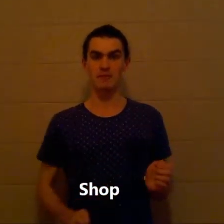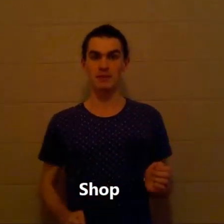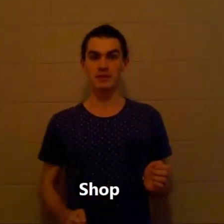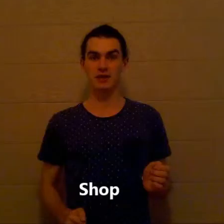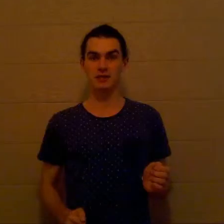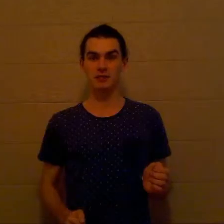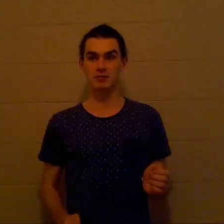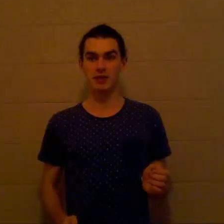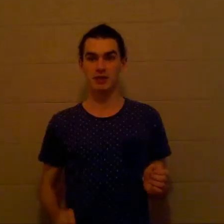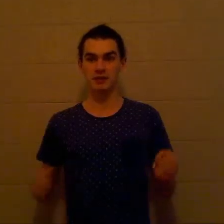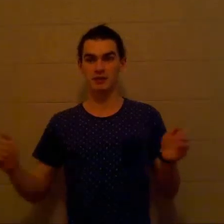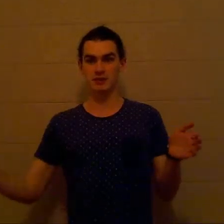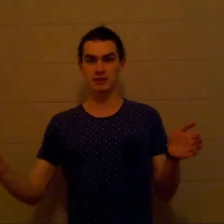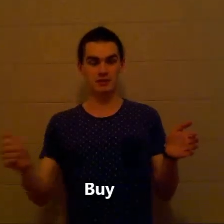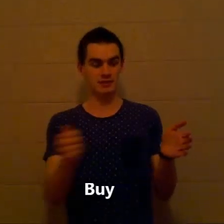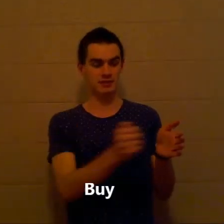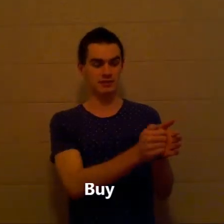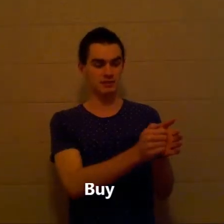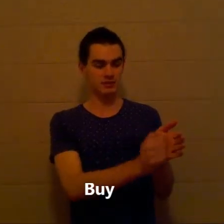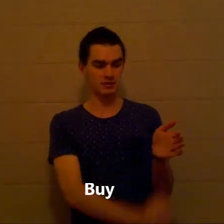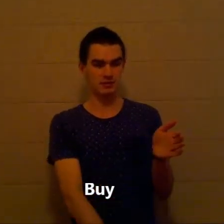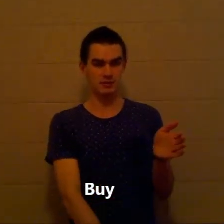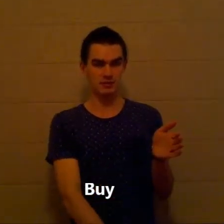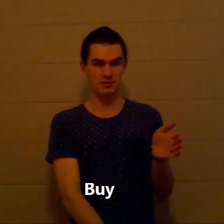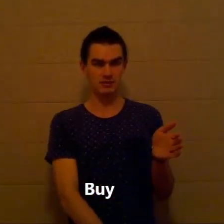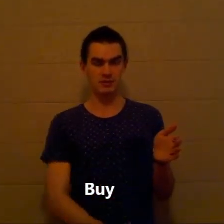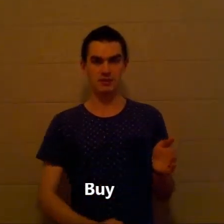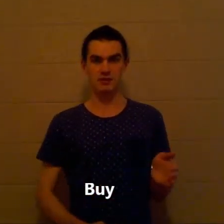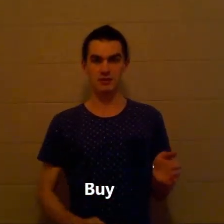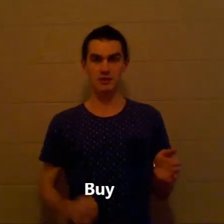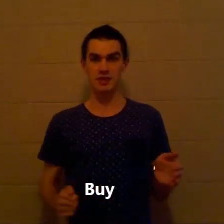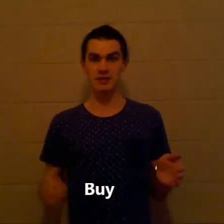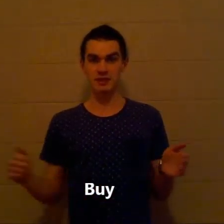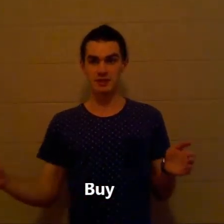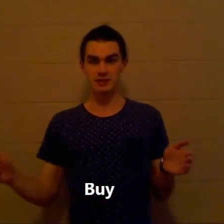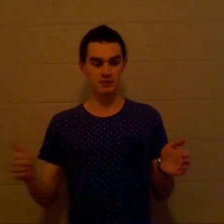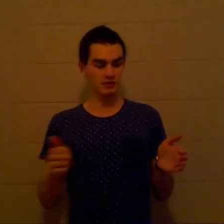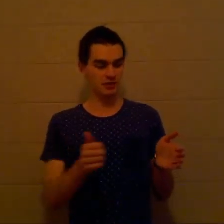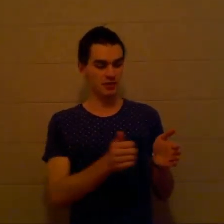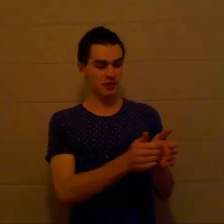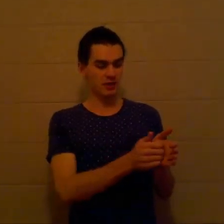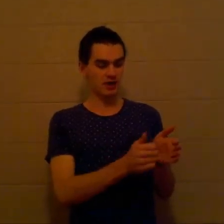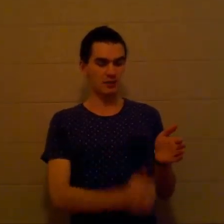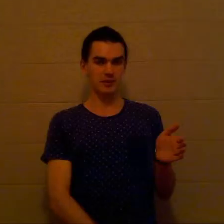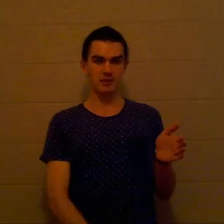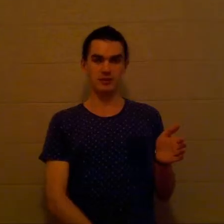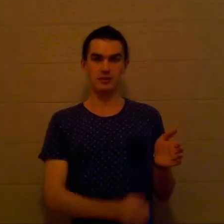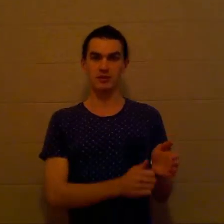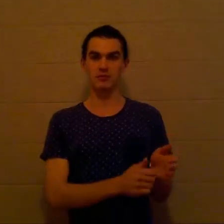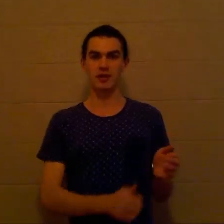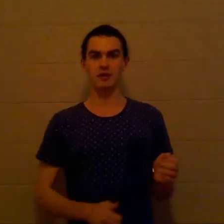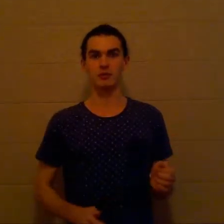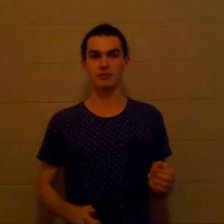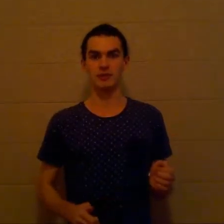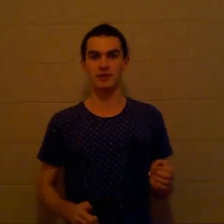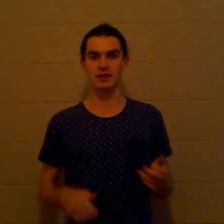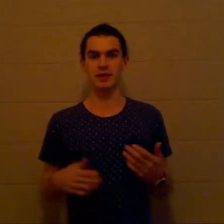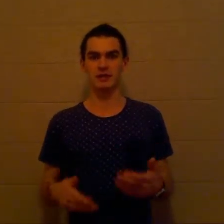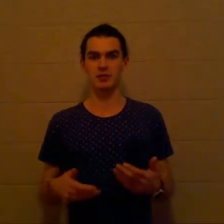but the sign for buy goes like this. So again, identical up until the final movement, and that's what